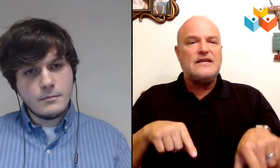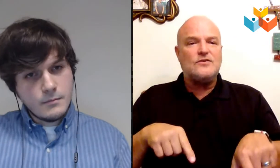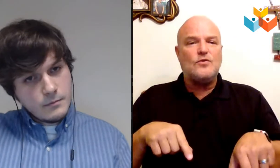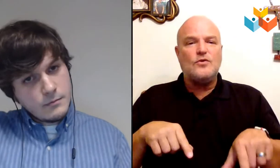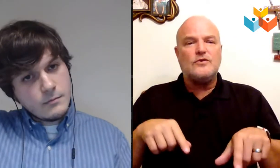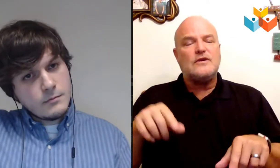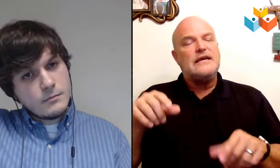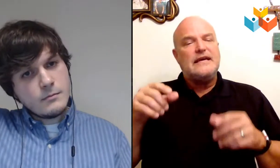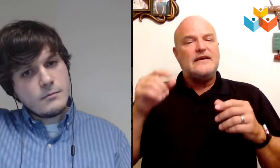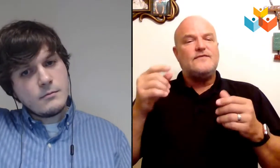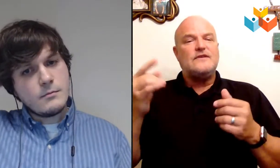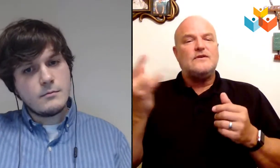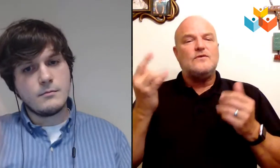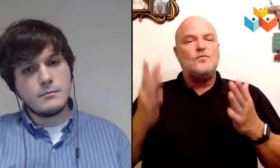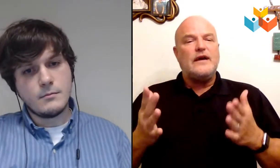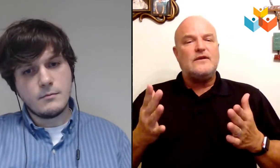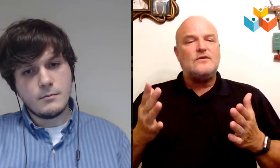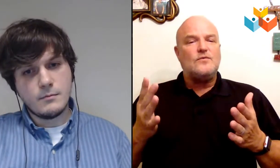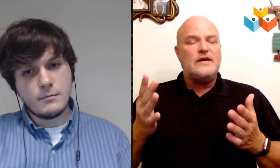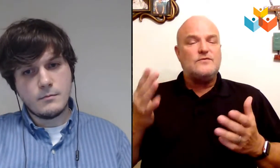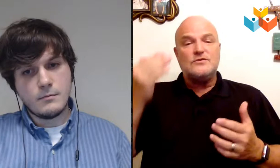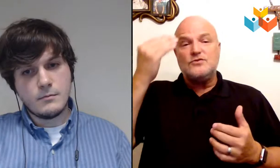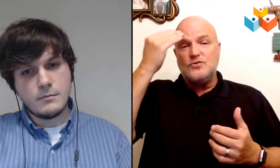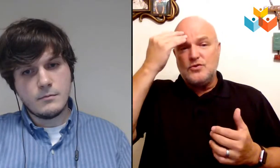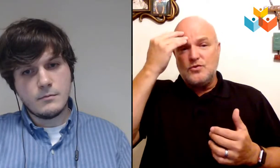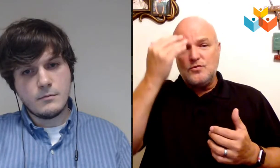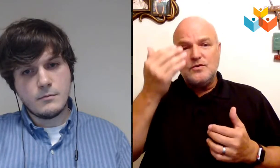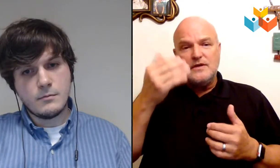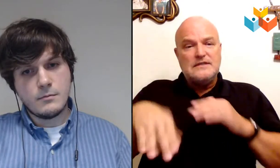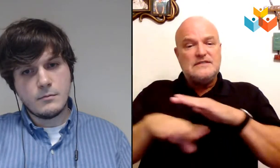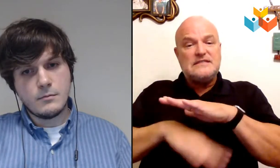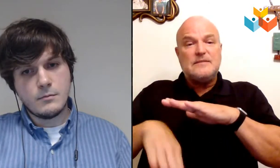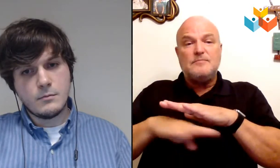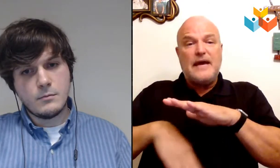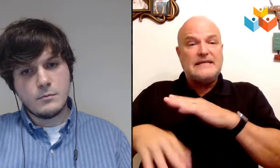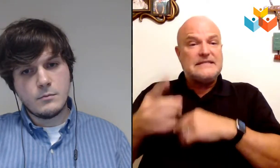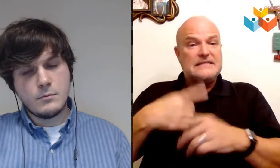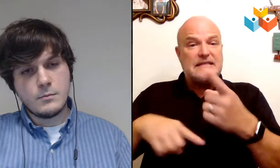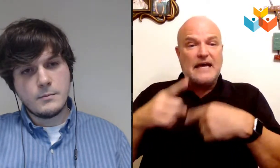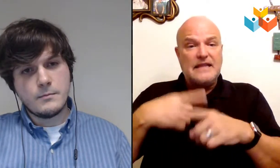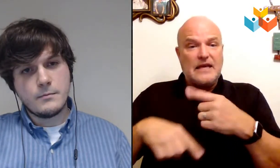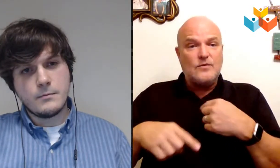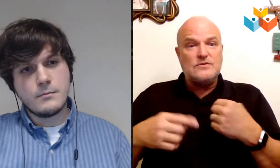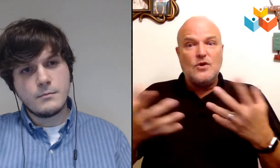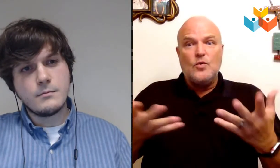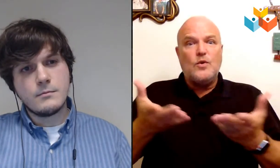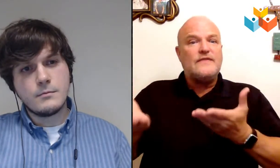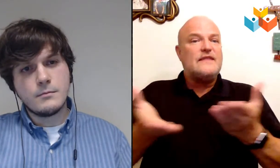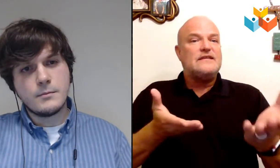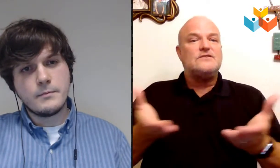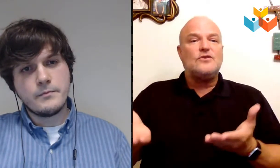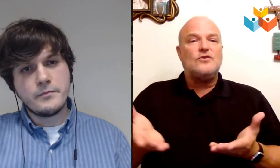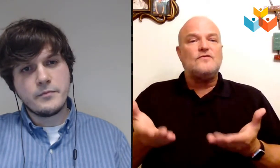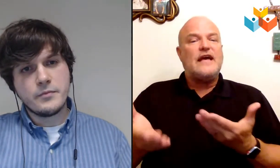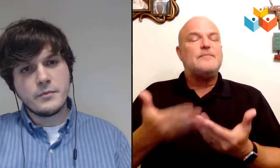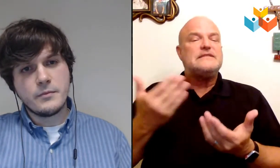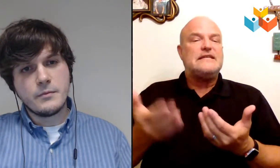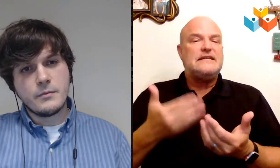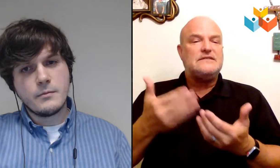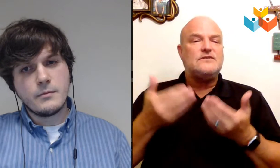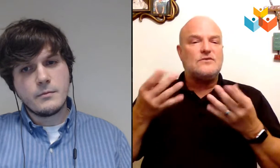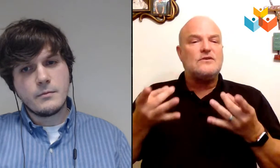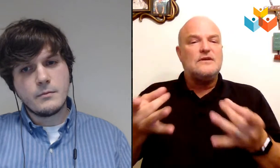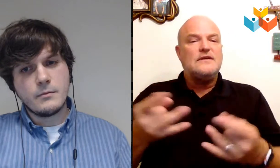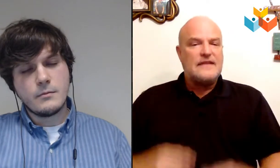where they're taking your order, if the waiter or waitress knew just some basic sign language, what they serve, how